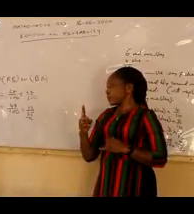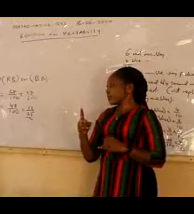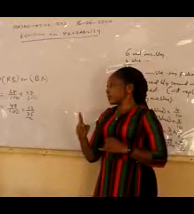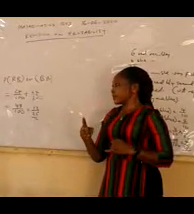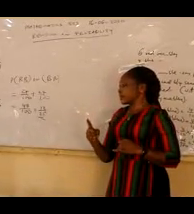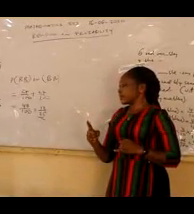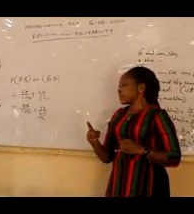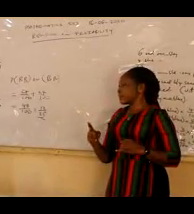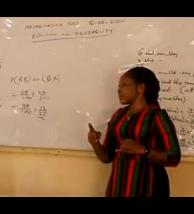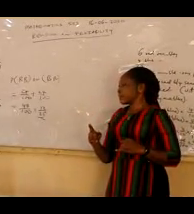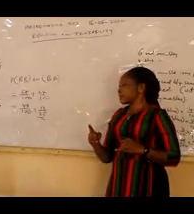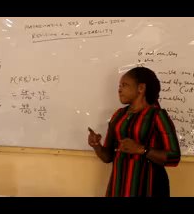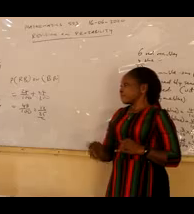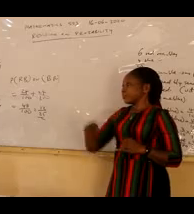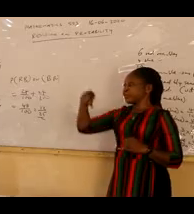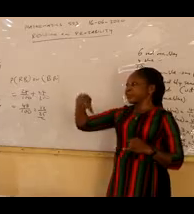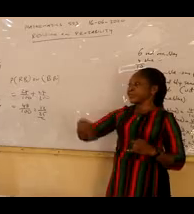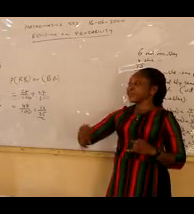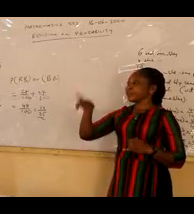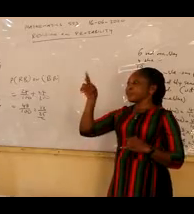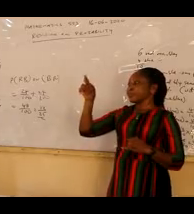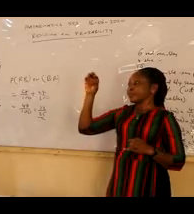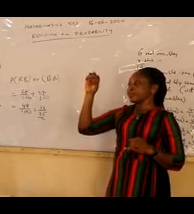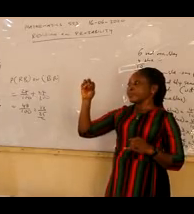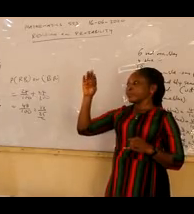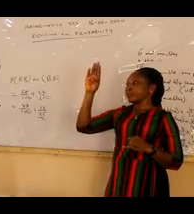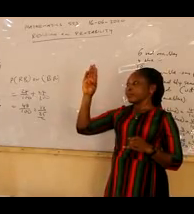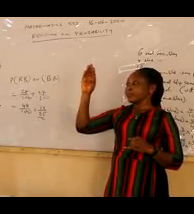says probability of getting